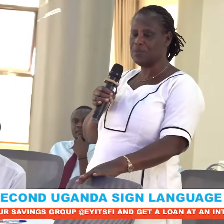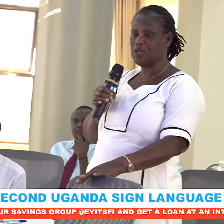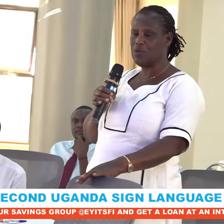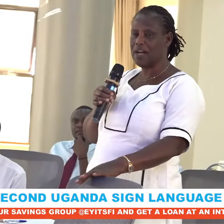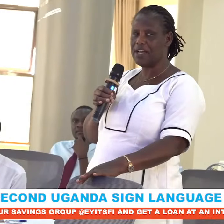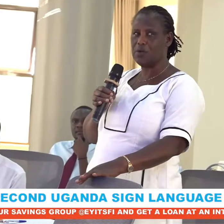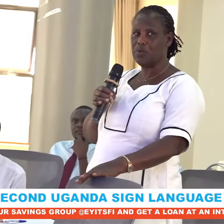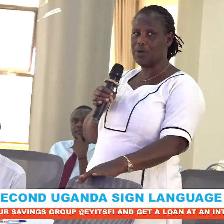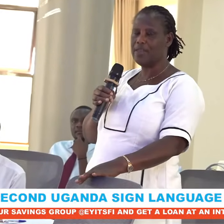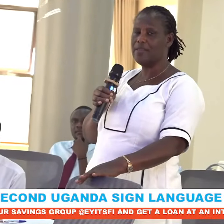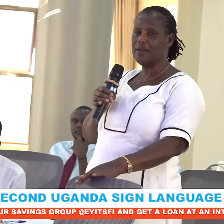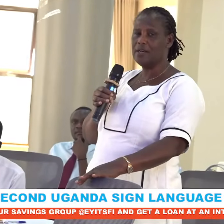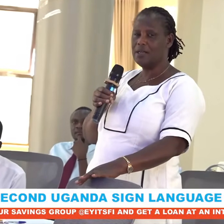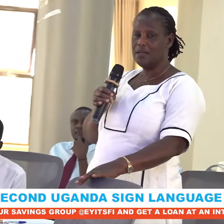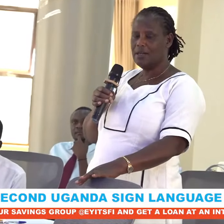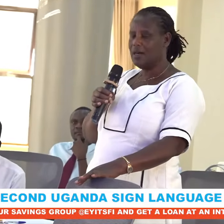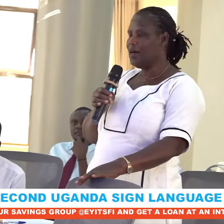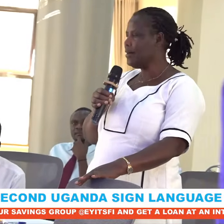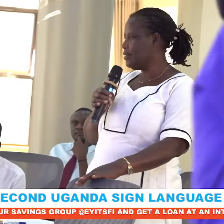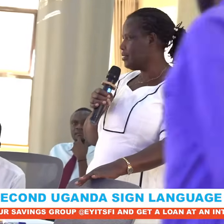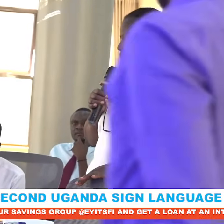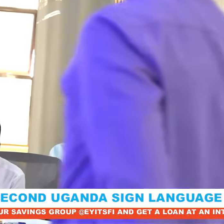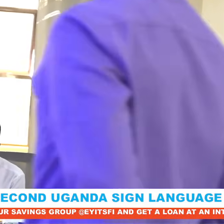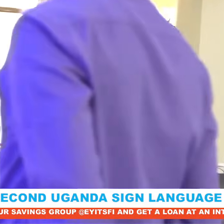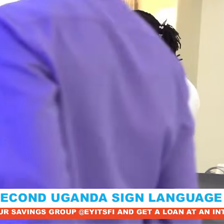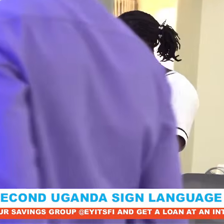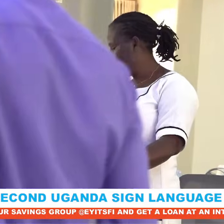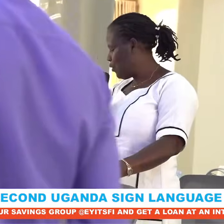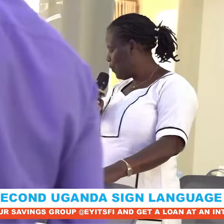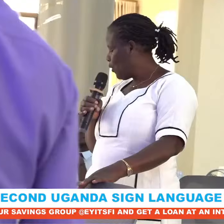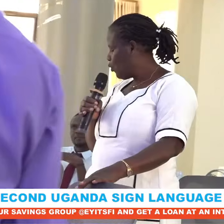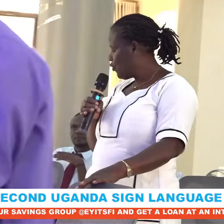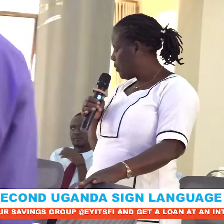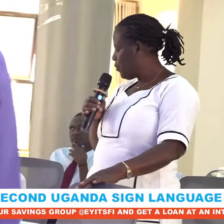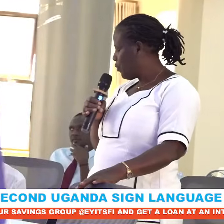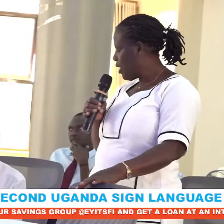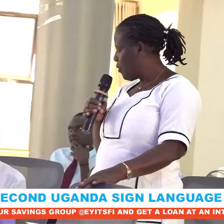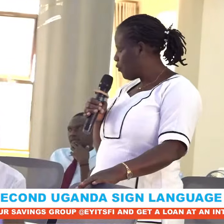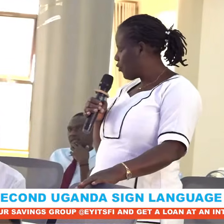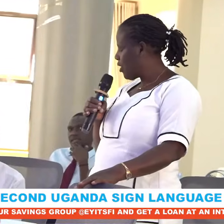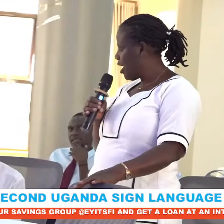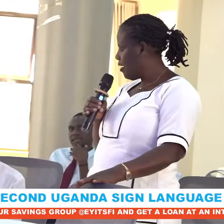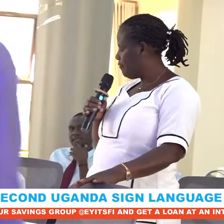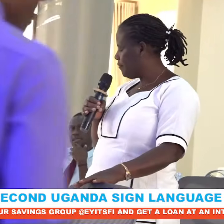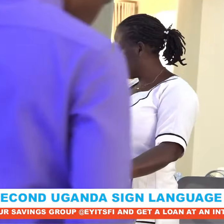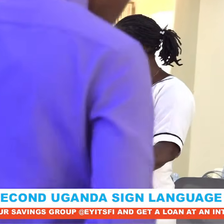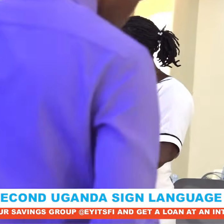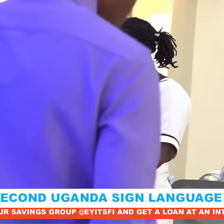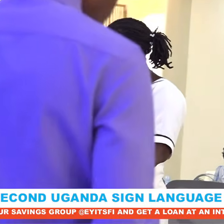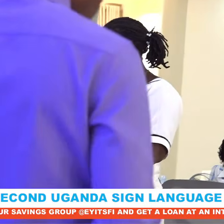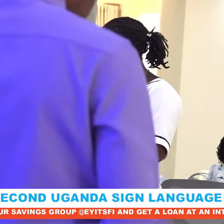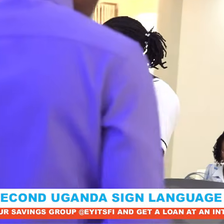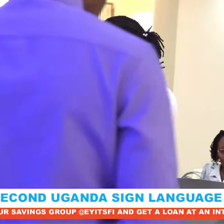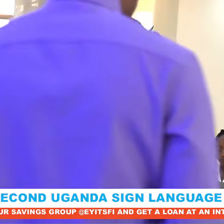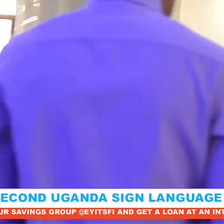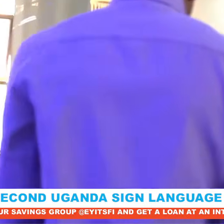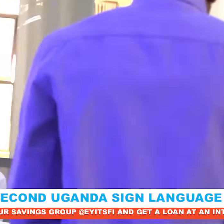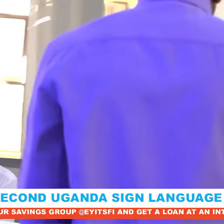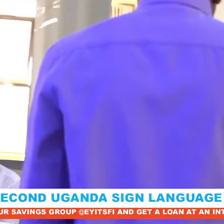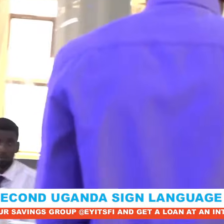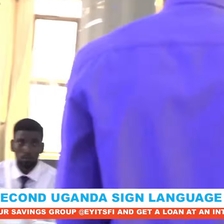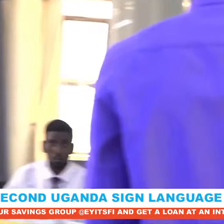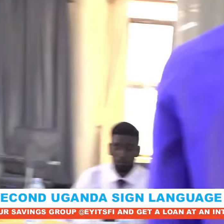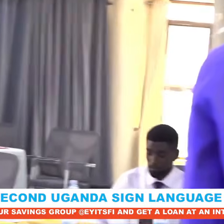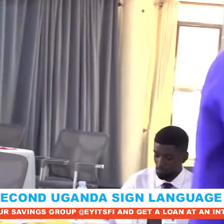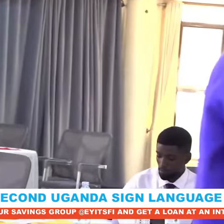has been working with. And also on the program we will have Madam